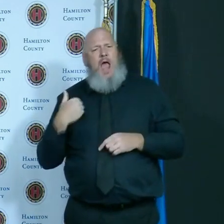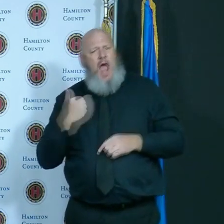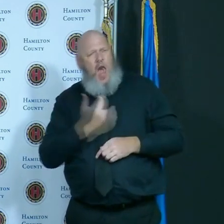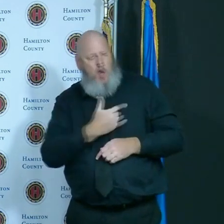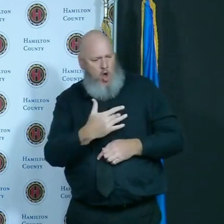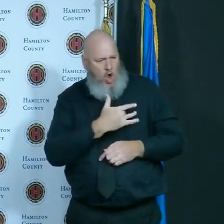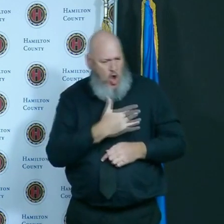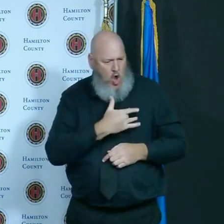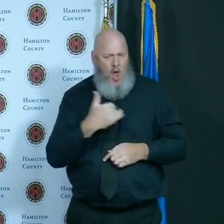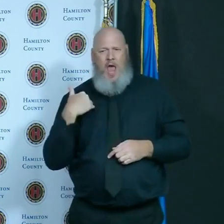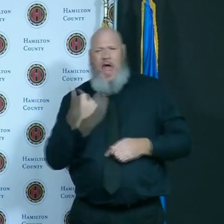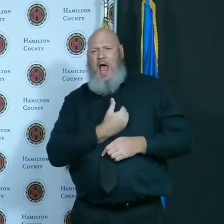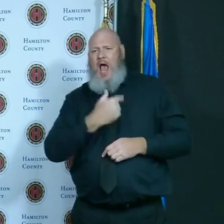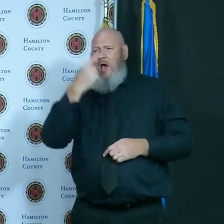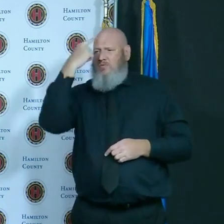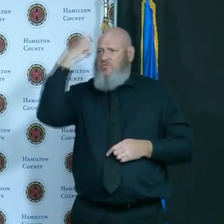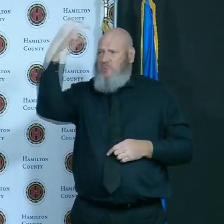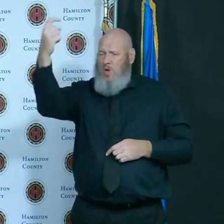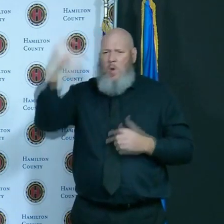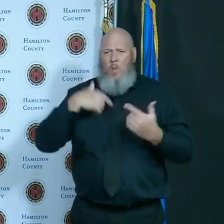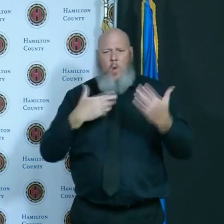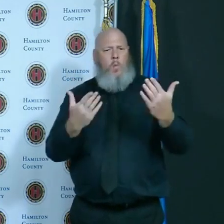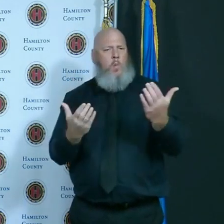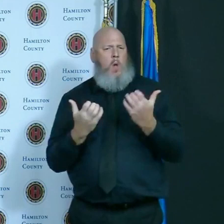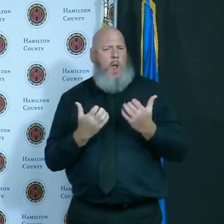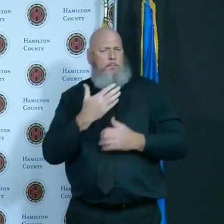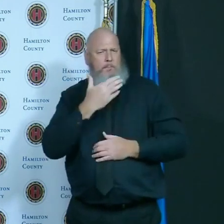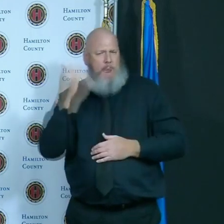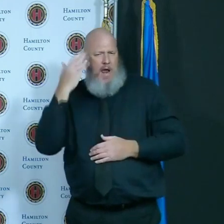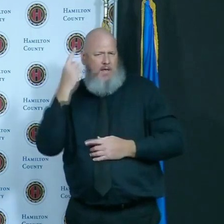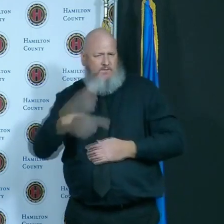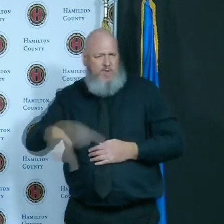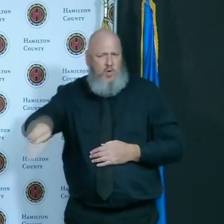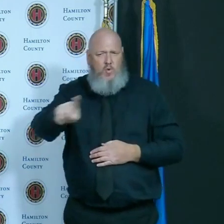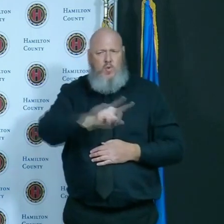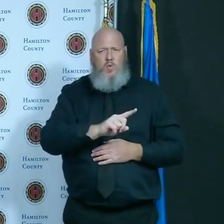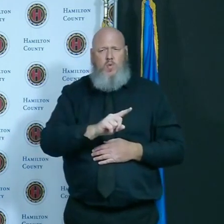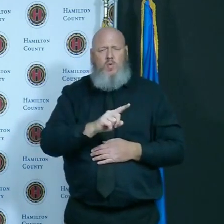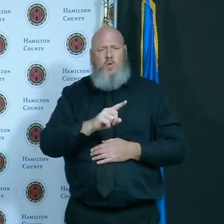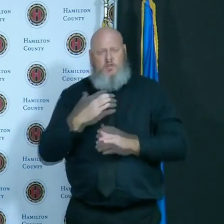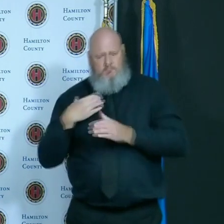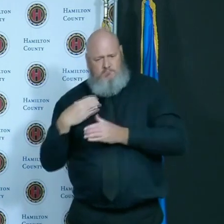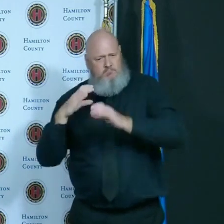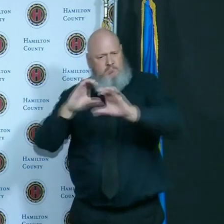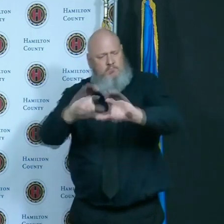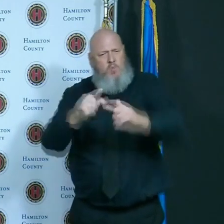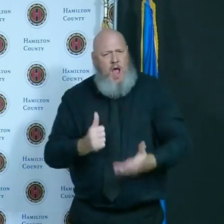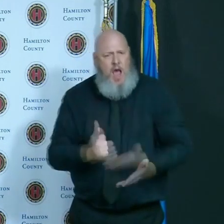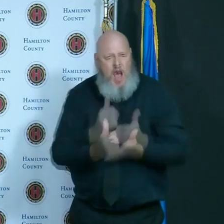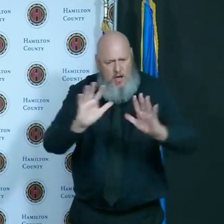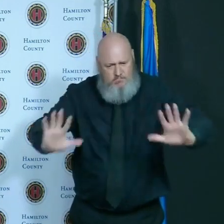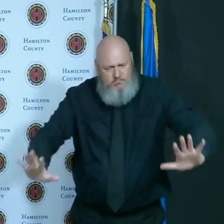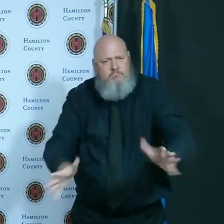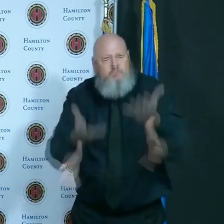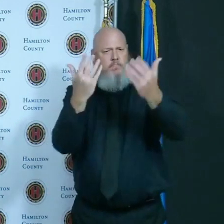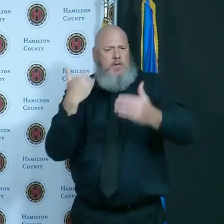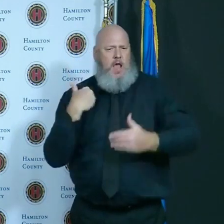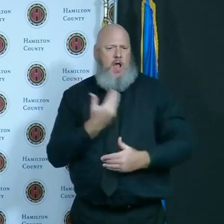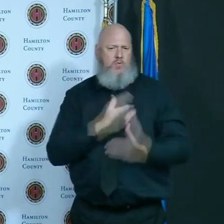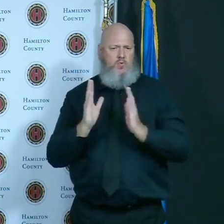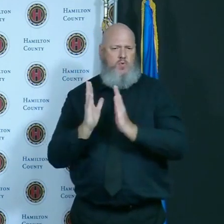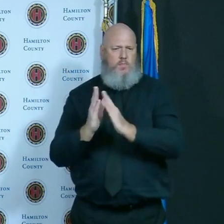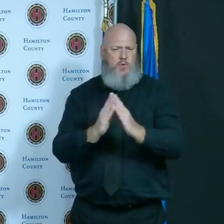would survive. I am reminding you to hold your head up and be proud of the